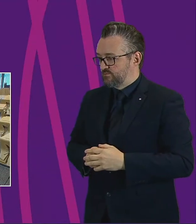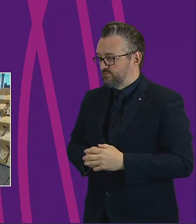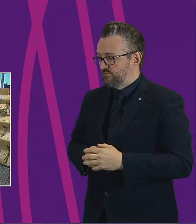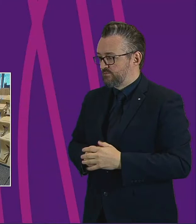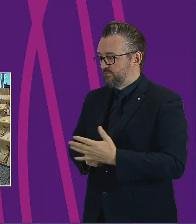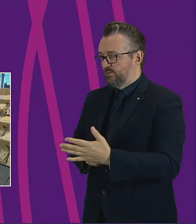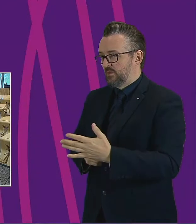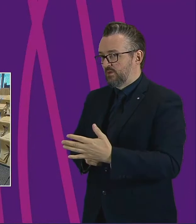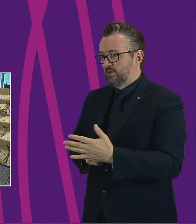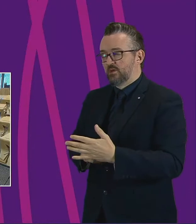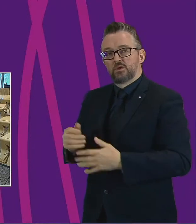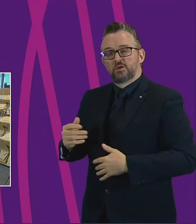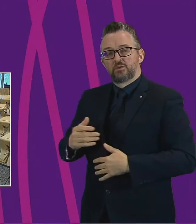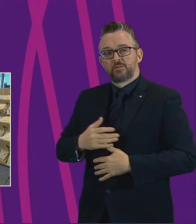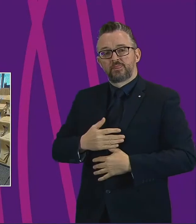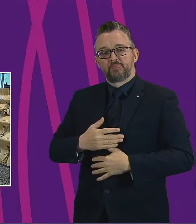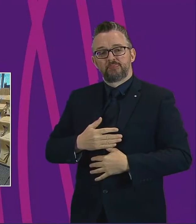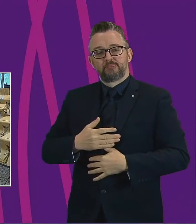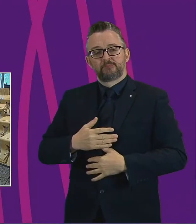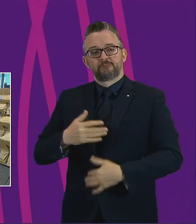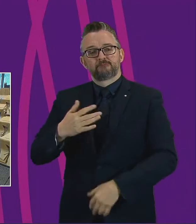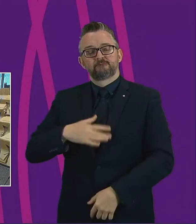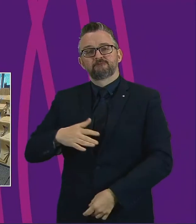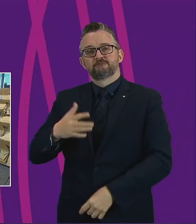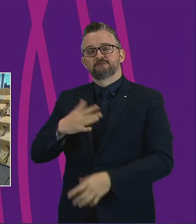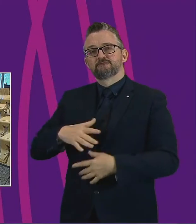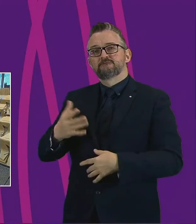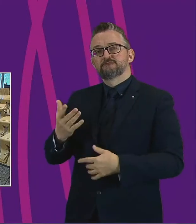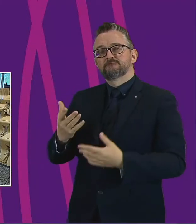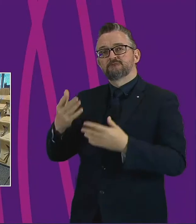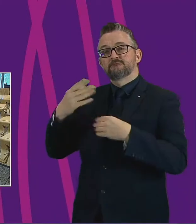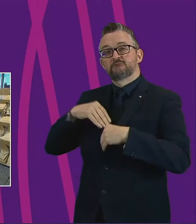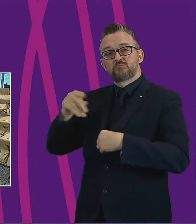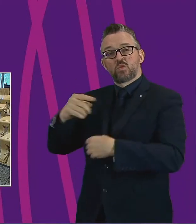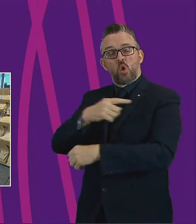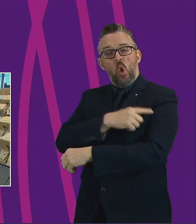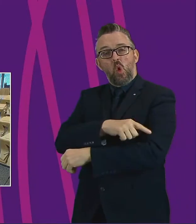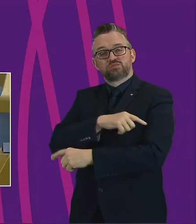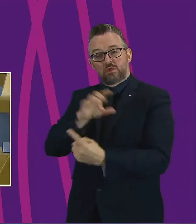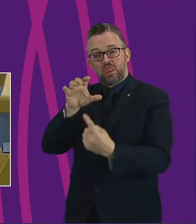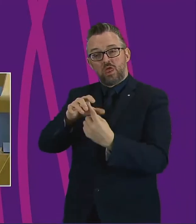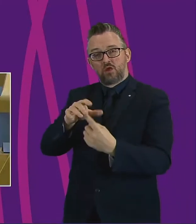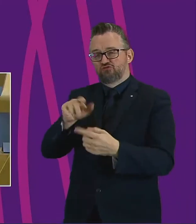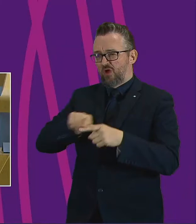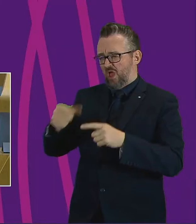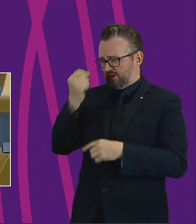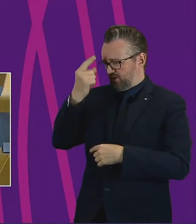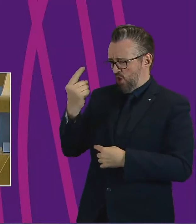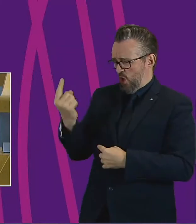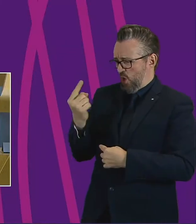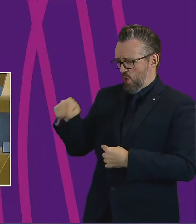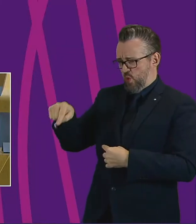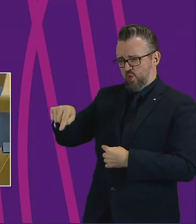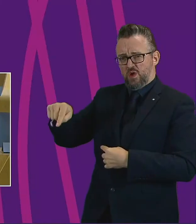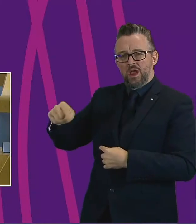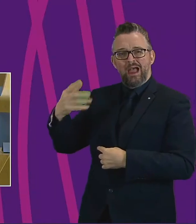Understanding to the best of our ability who, in fact, within that hospital setting has the virus would help